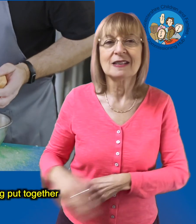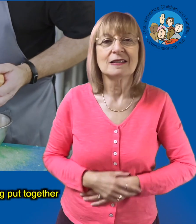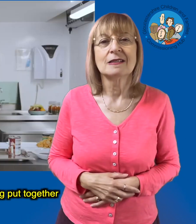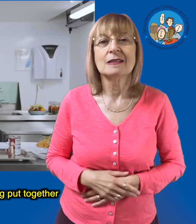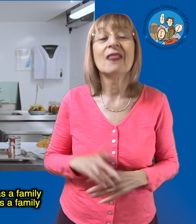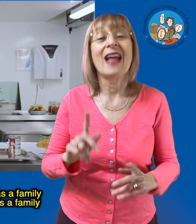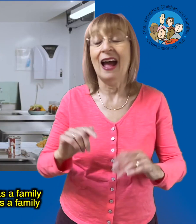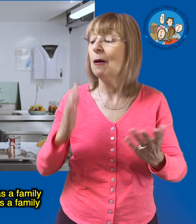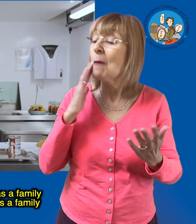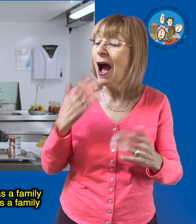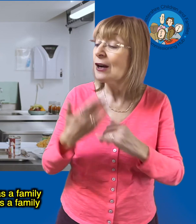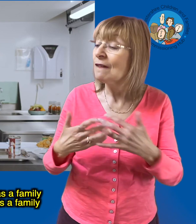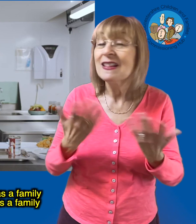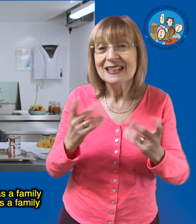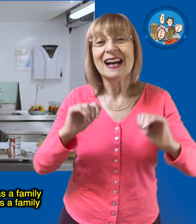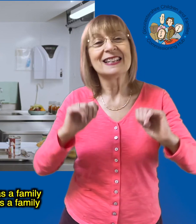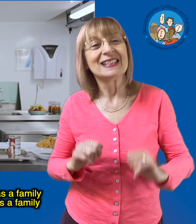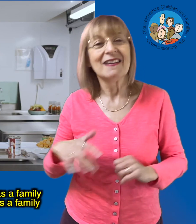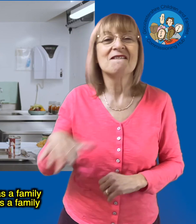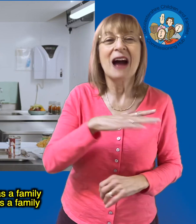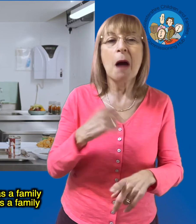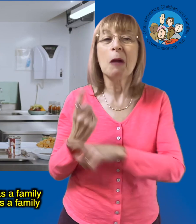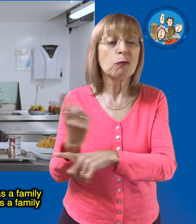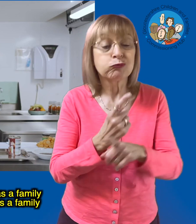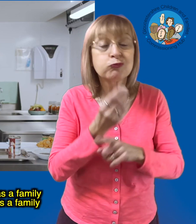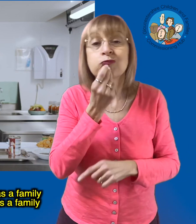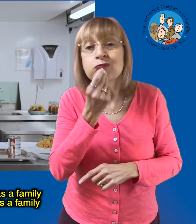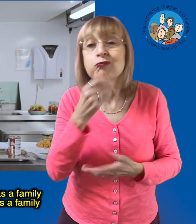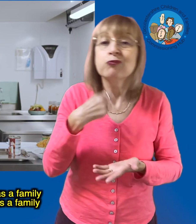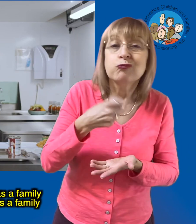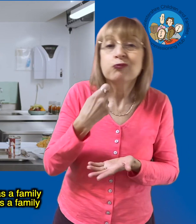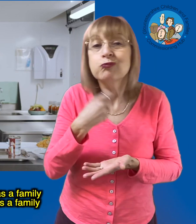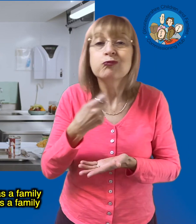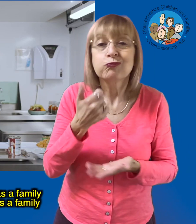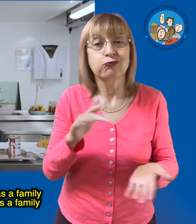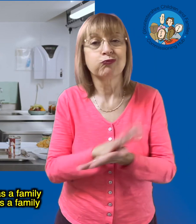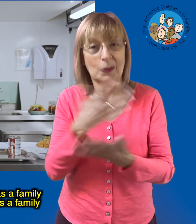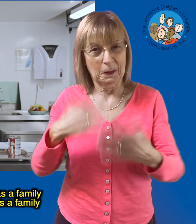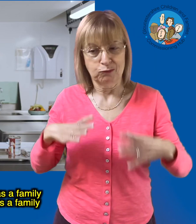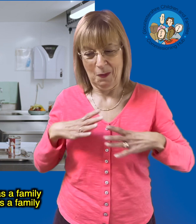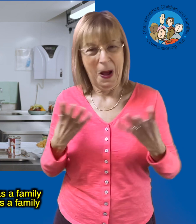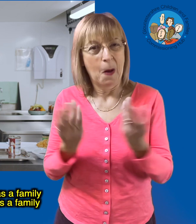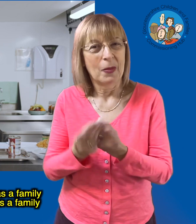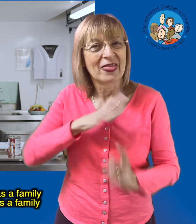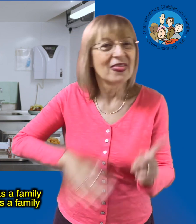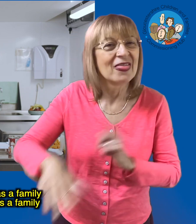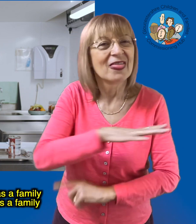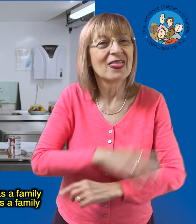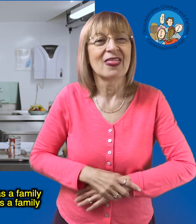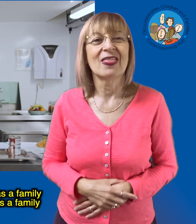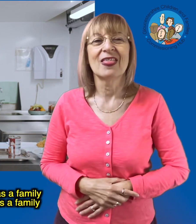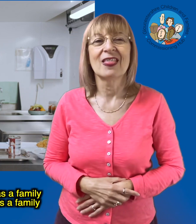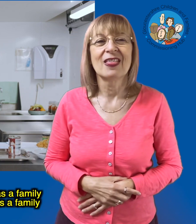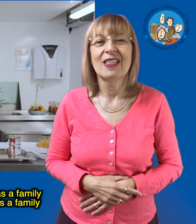together. And then, like I said, sit down at the end of the day as a family and enjoy the meal that you've